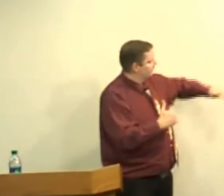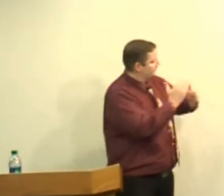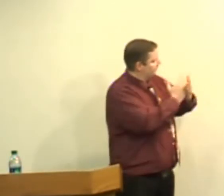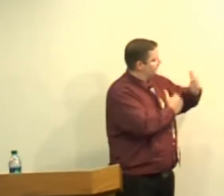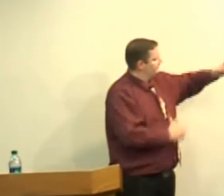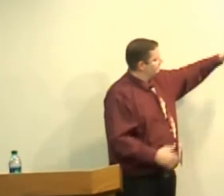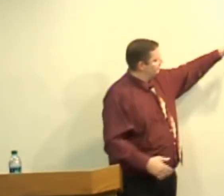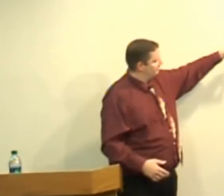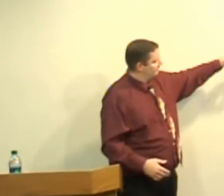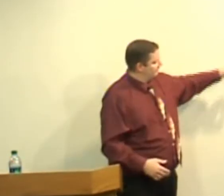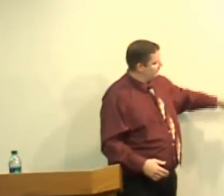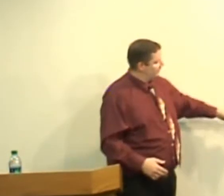do? There is a list here.